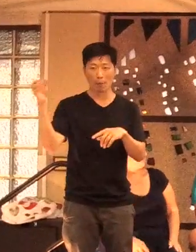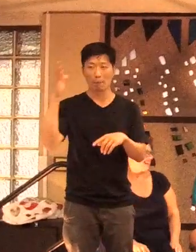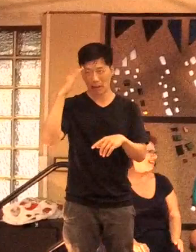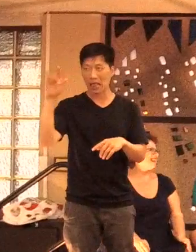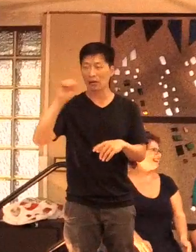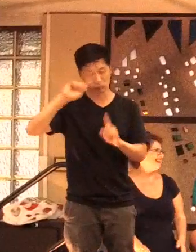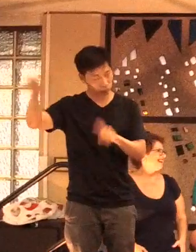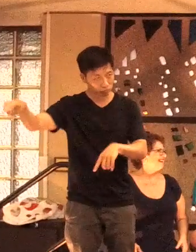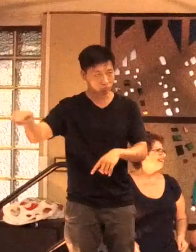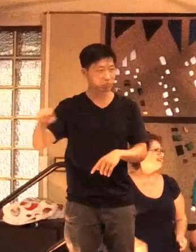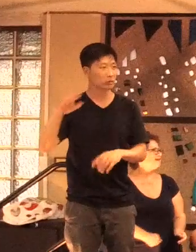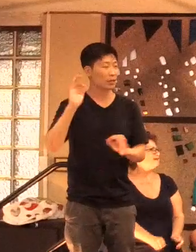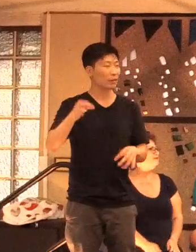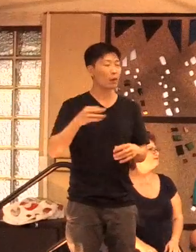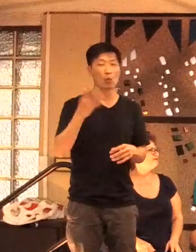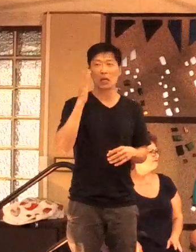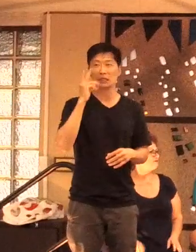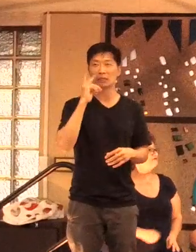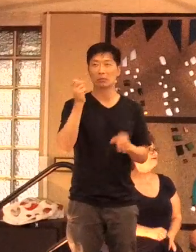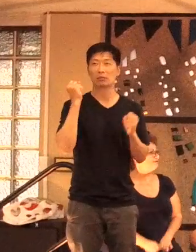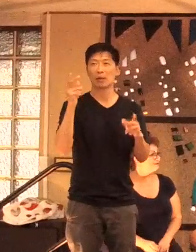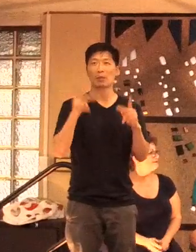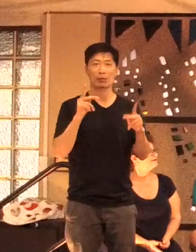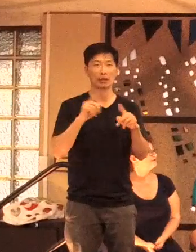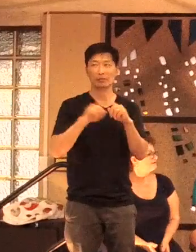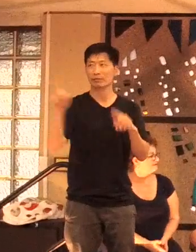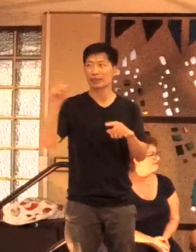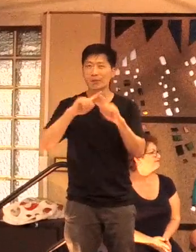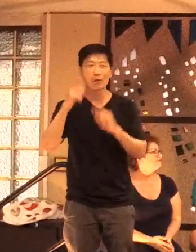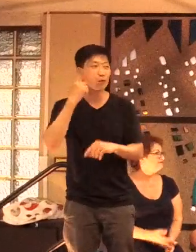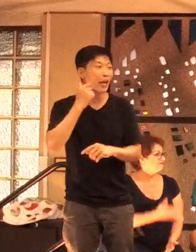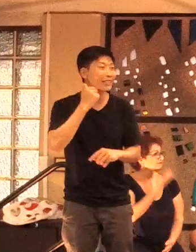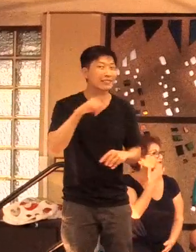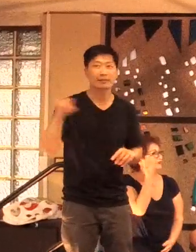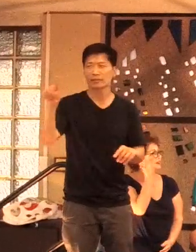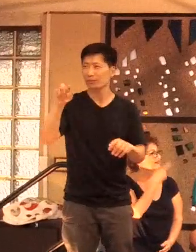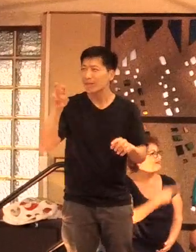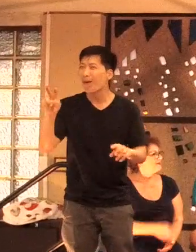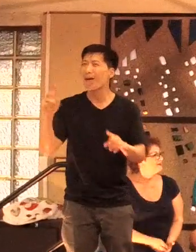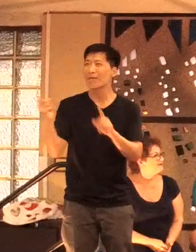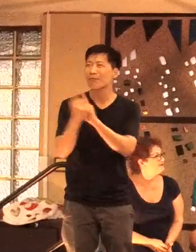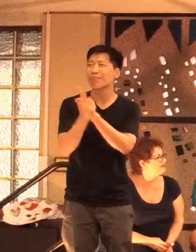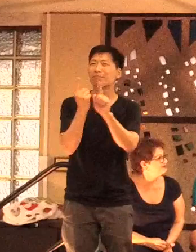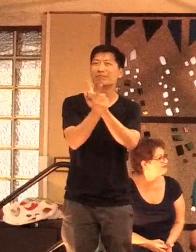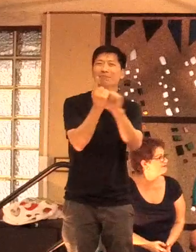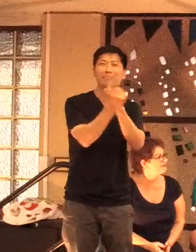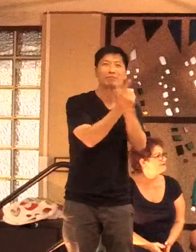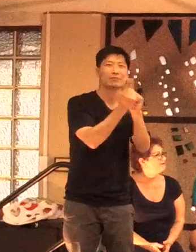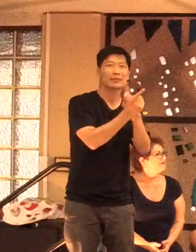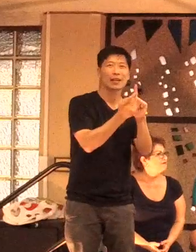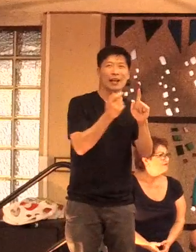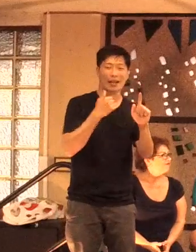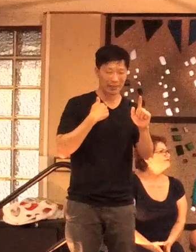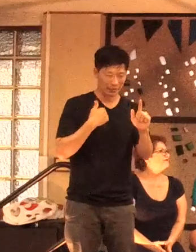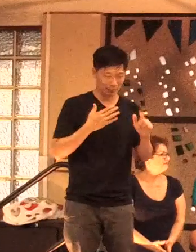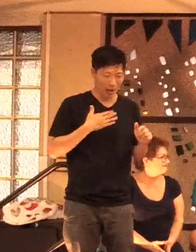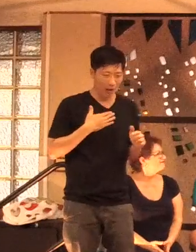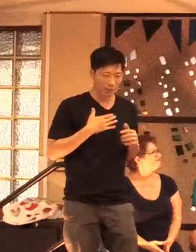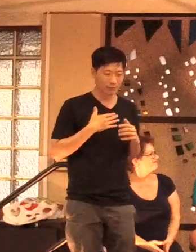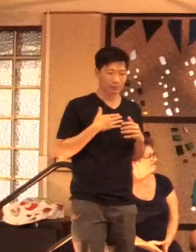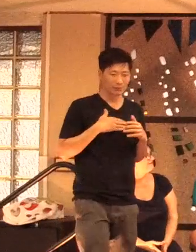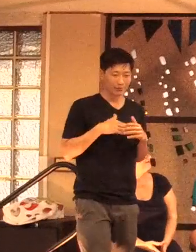because you see other people from different races, and you know when to like step out of your comfort